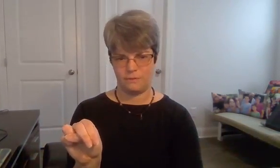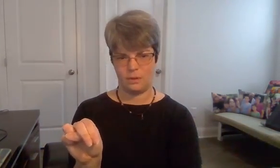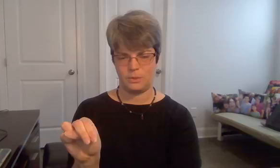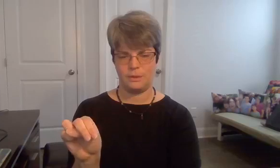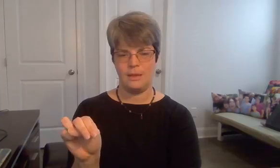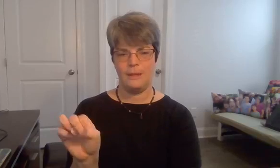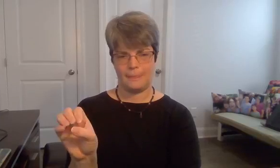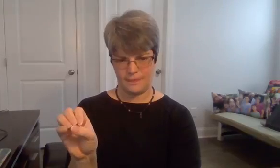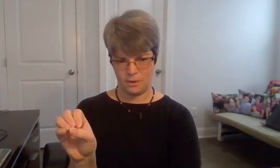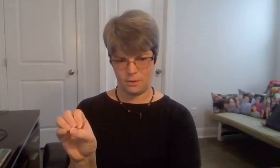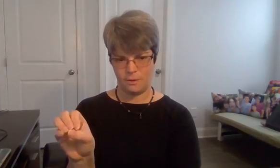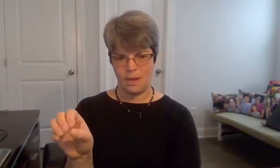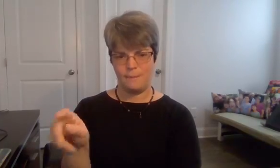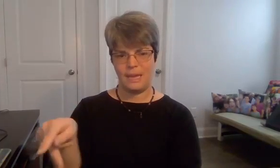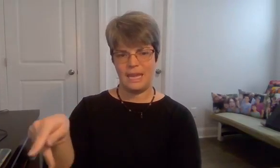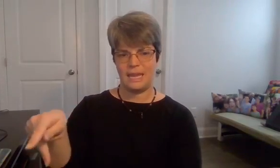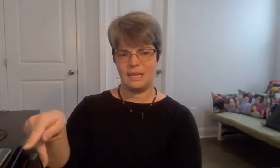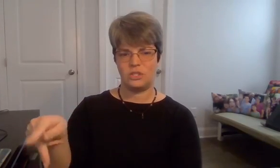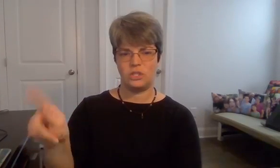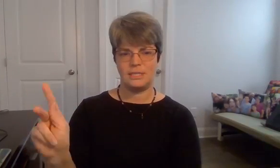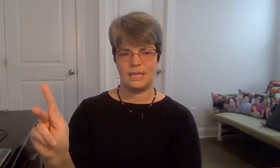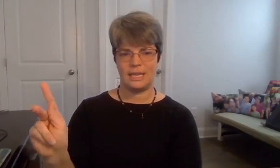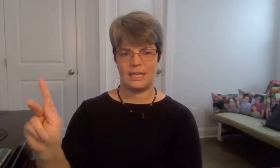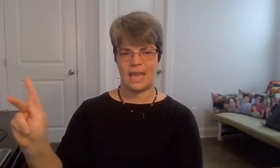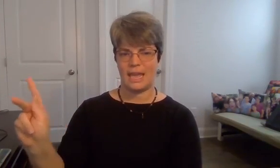helps you. And then O. P is just like K.